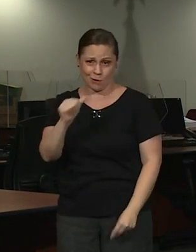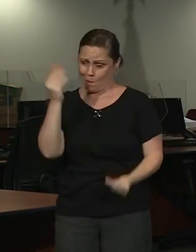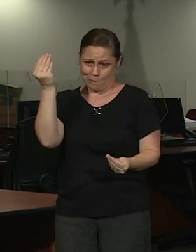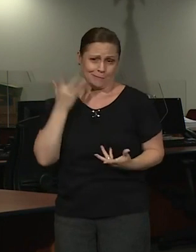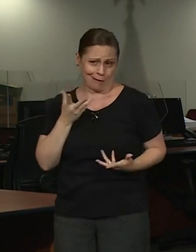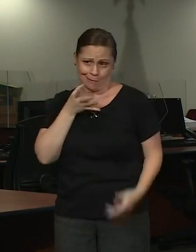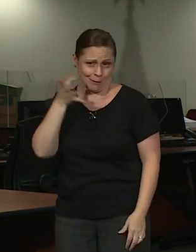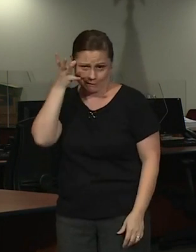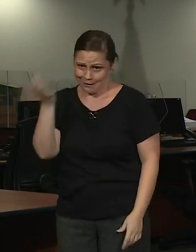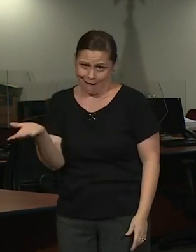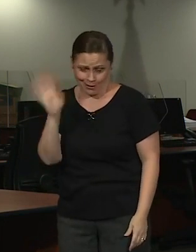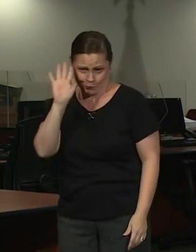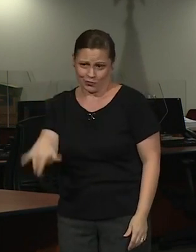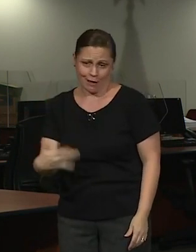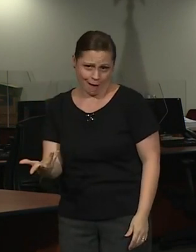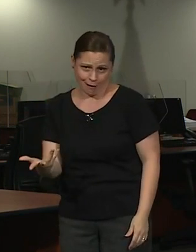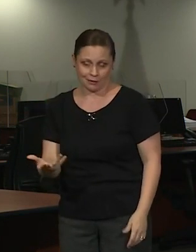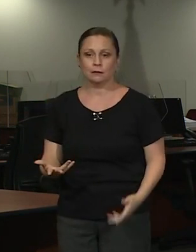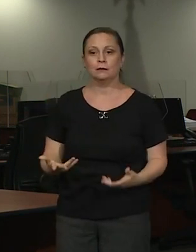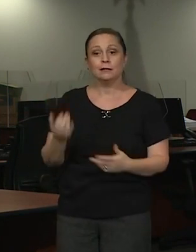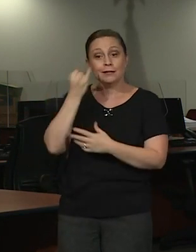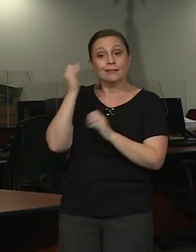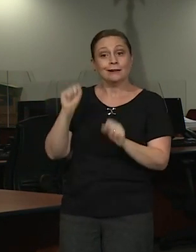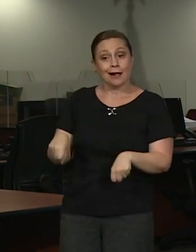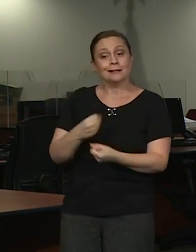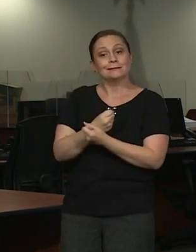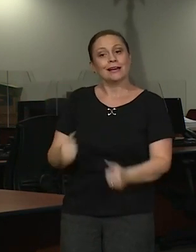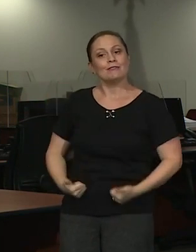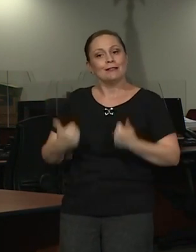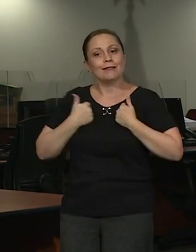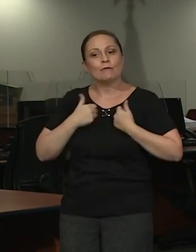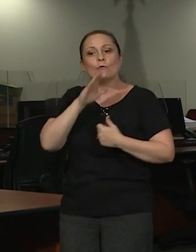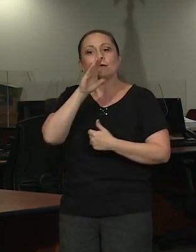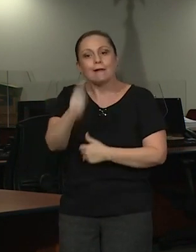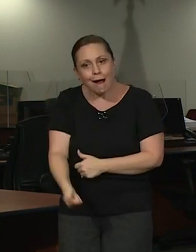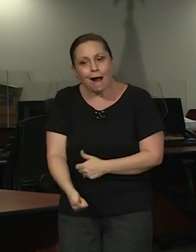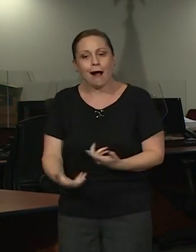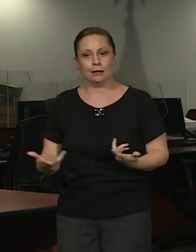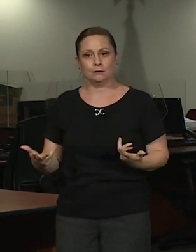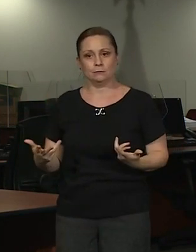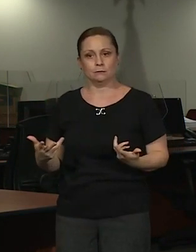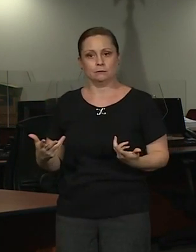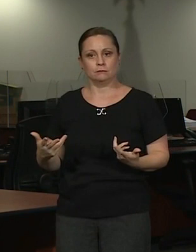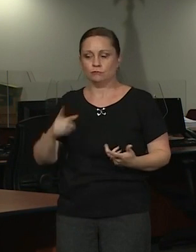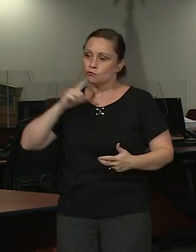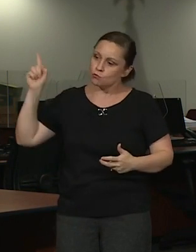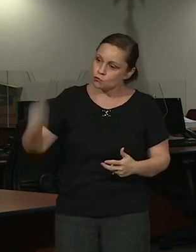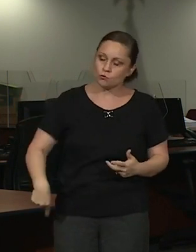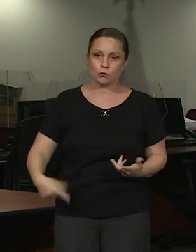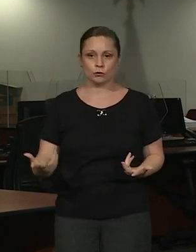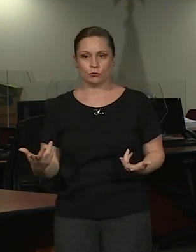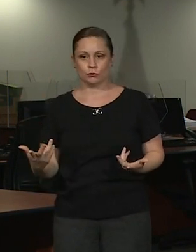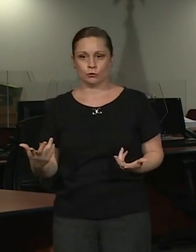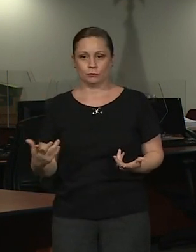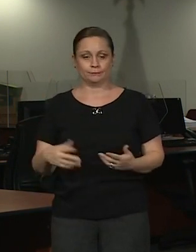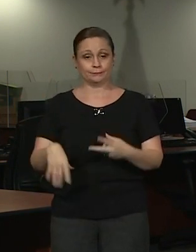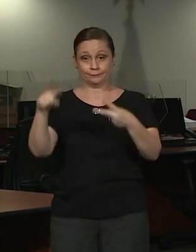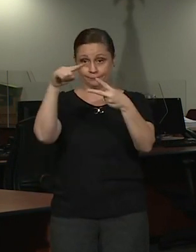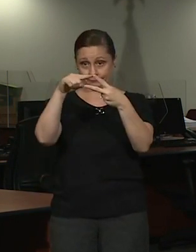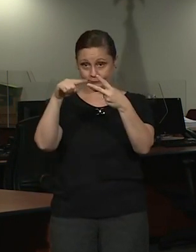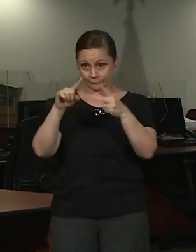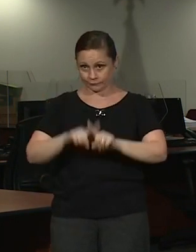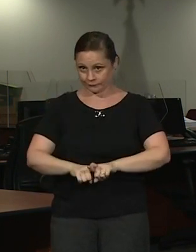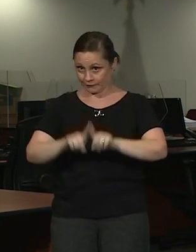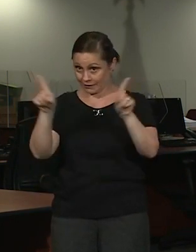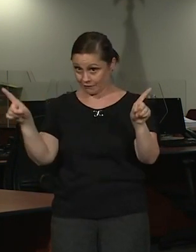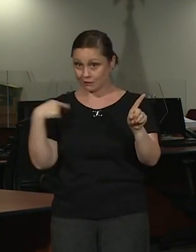parents. Why, if you can save lives, don't you issue some kind of mandate? Mr. Monk, two major